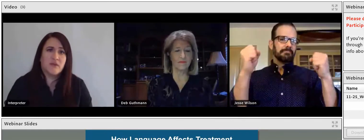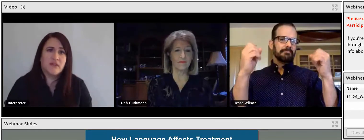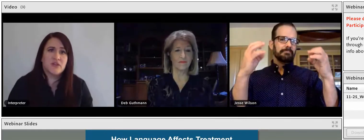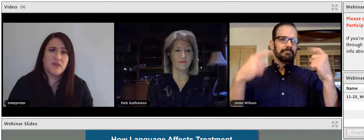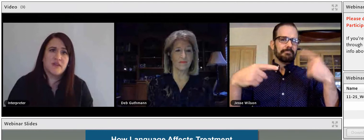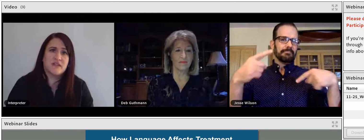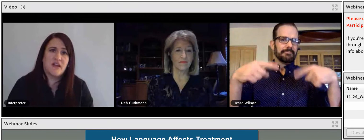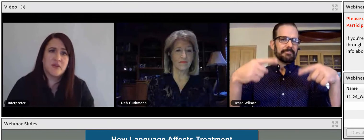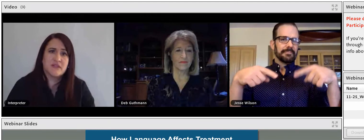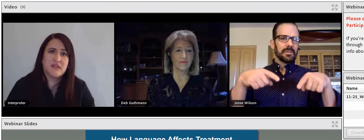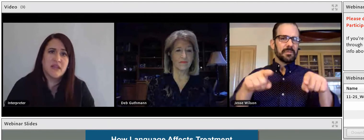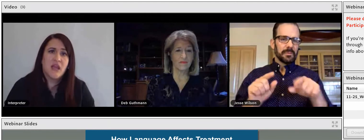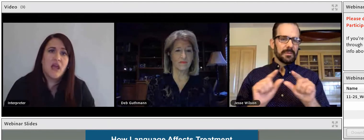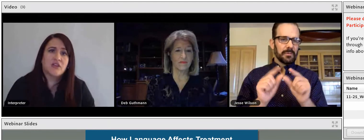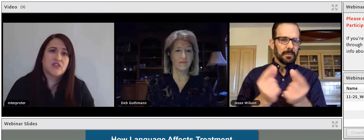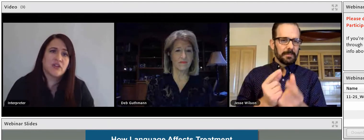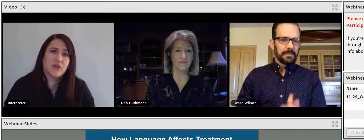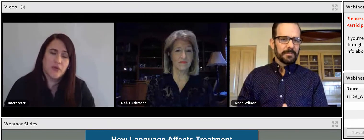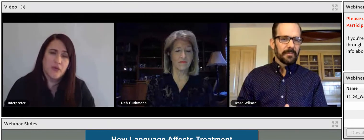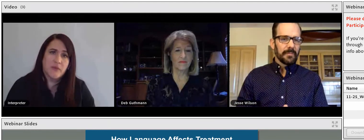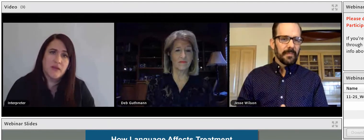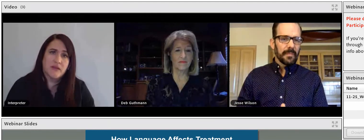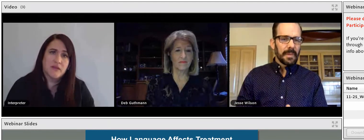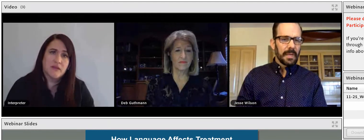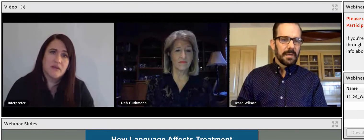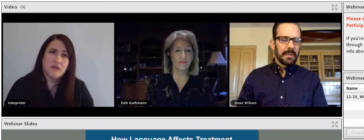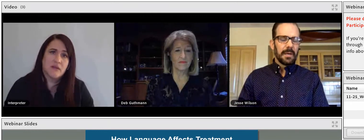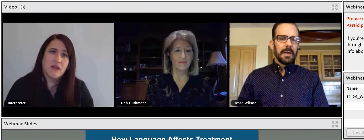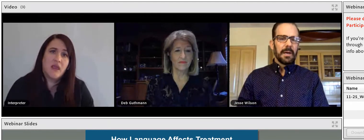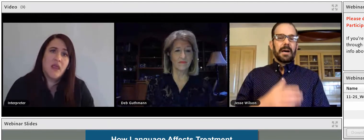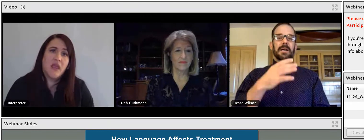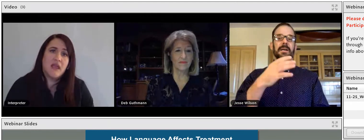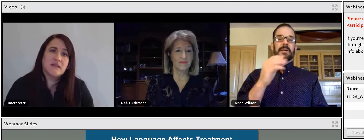what is going on between the interpreter and the deaf person during group.